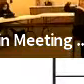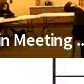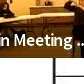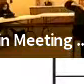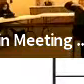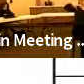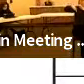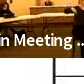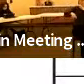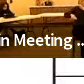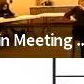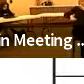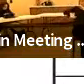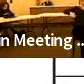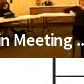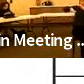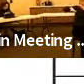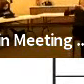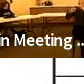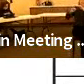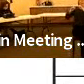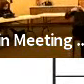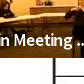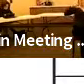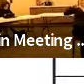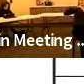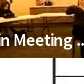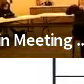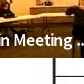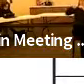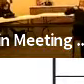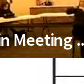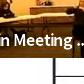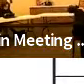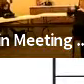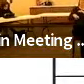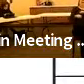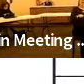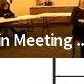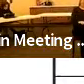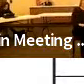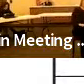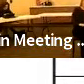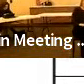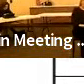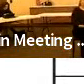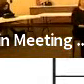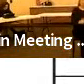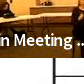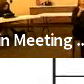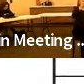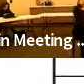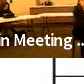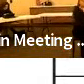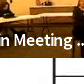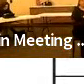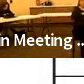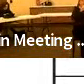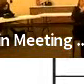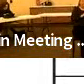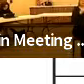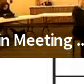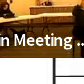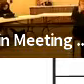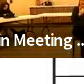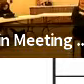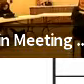where you see projects have a very significant impact is when they're built on Class A soils like sand. If you had a 20-acre site on sand,